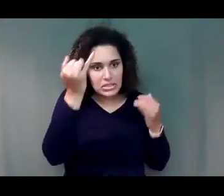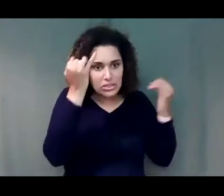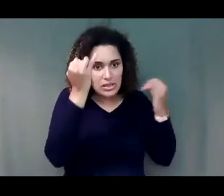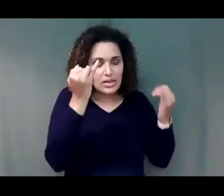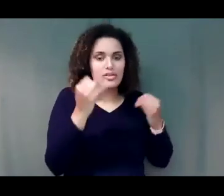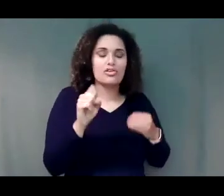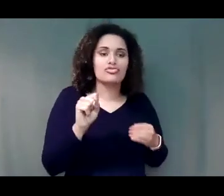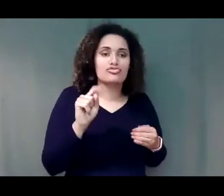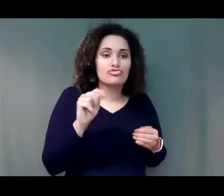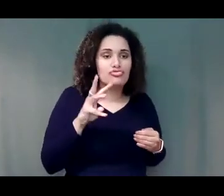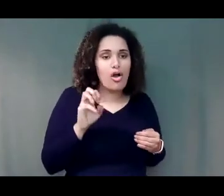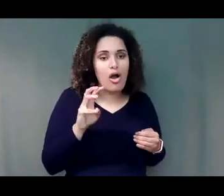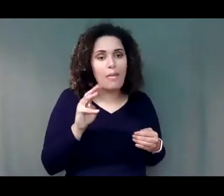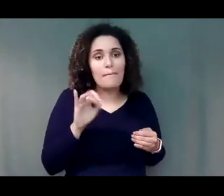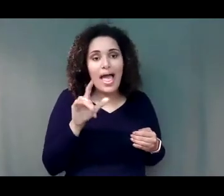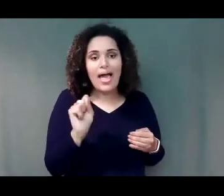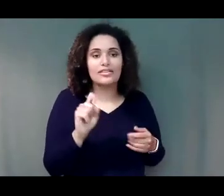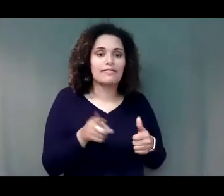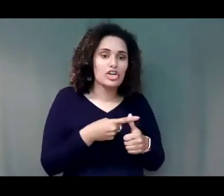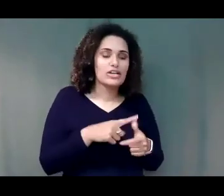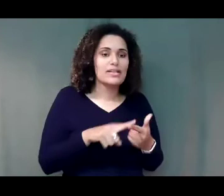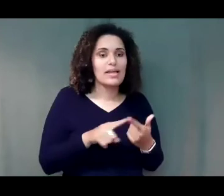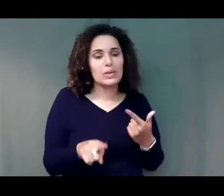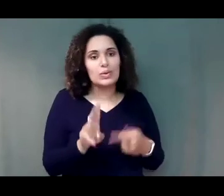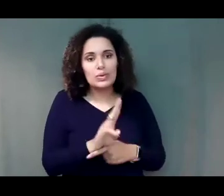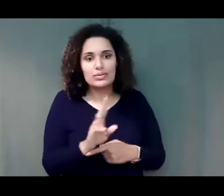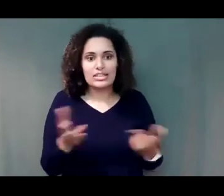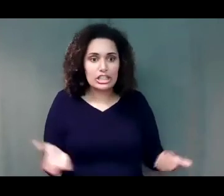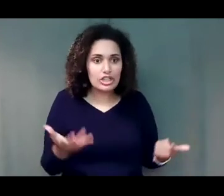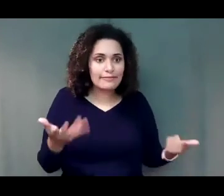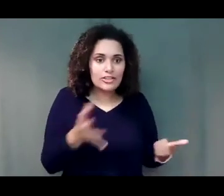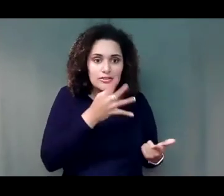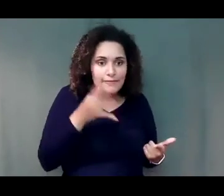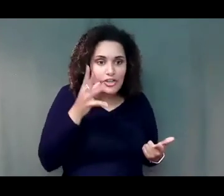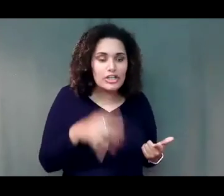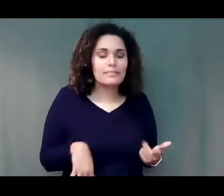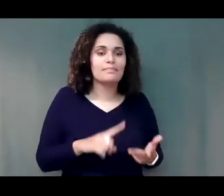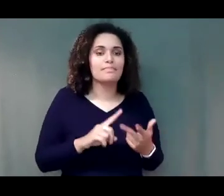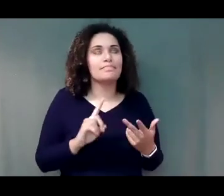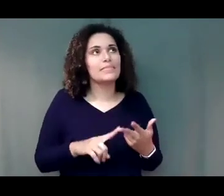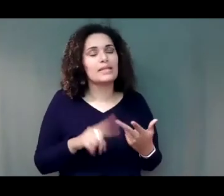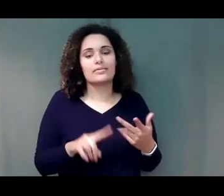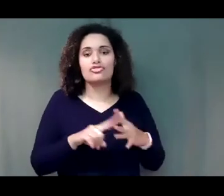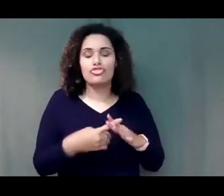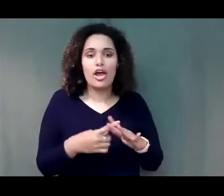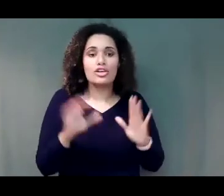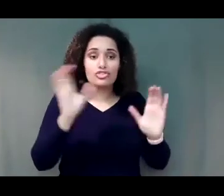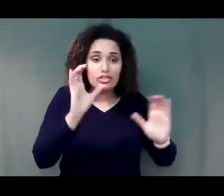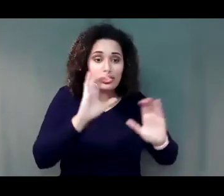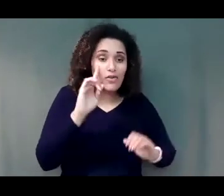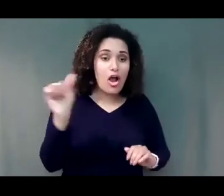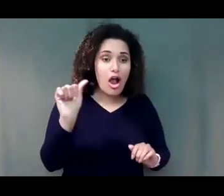straw bales, I guess, first, and they use what we have and all that, and then we started searching for an architect to help us